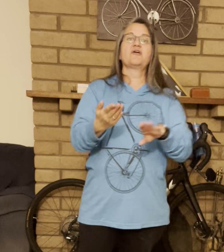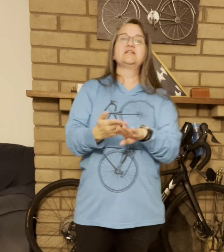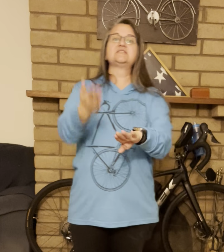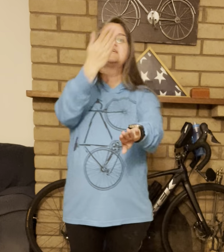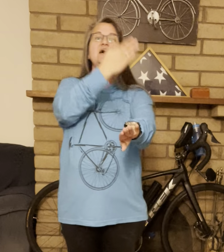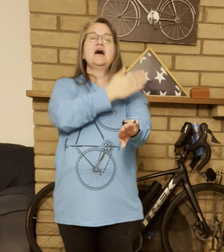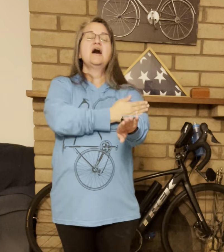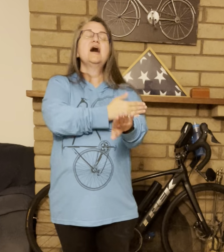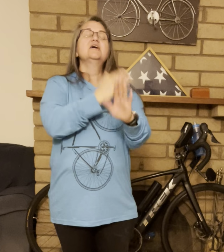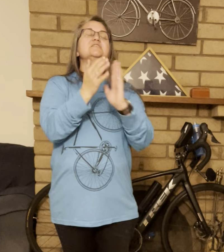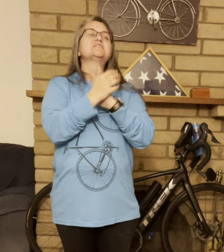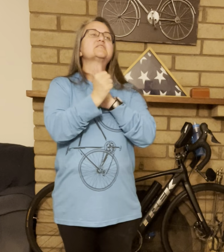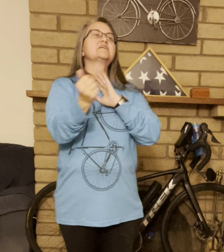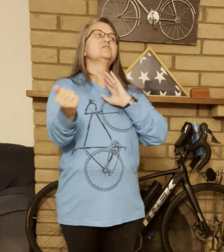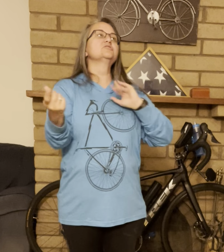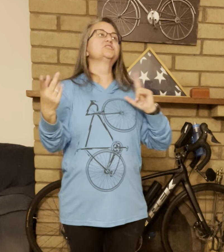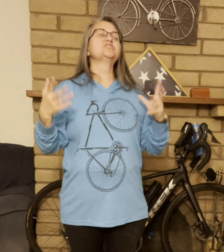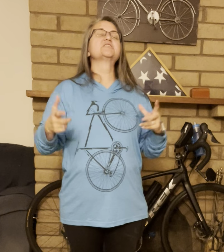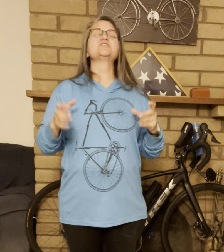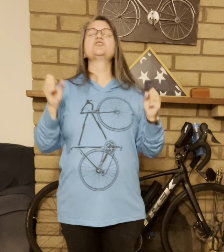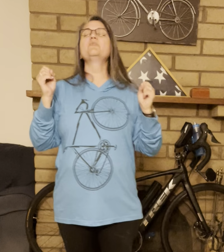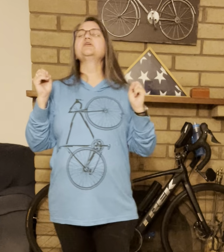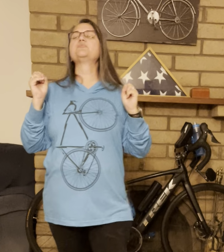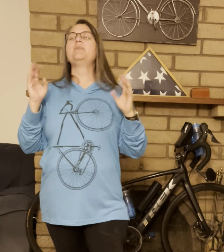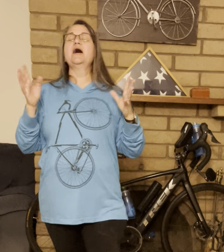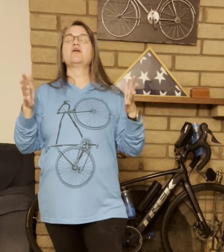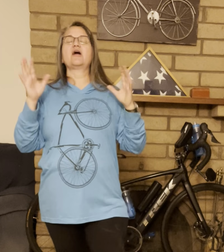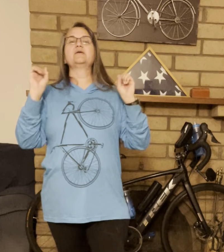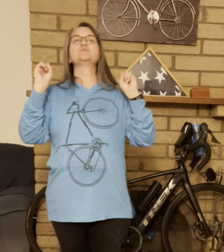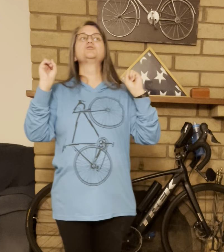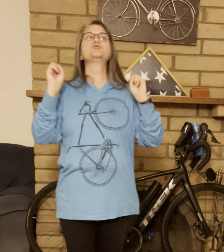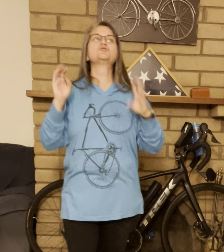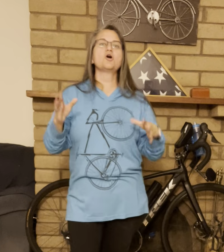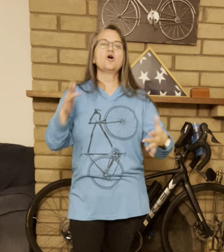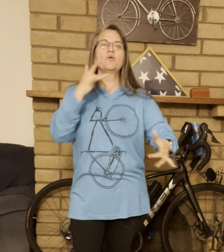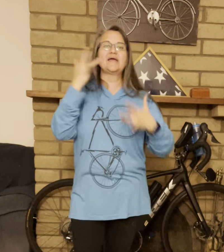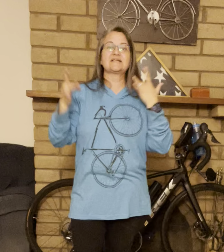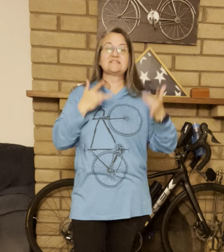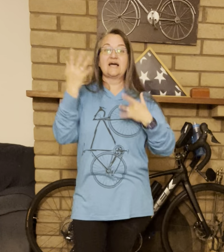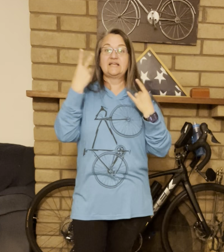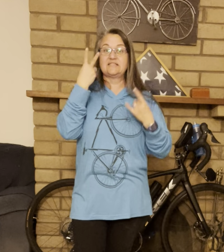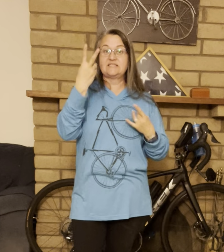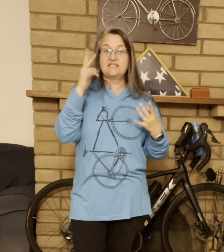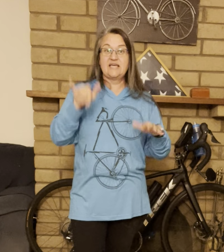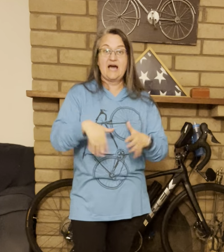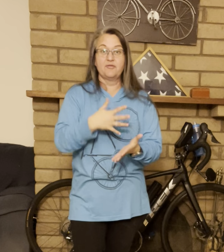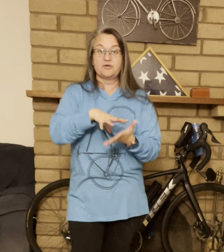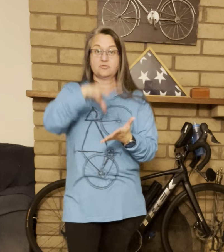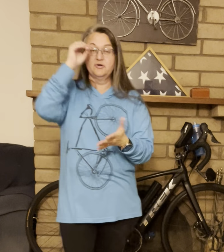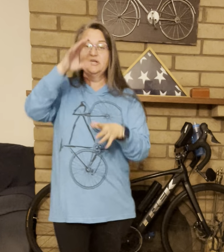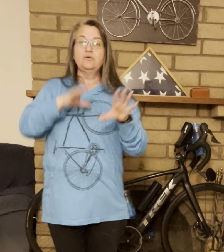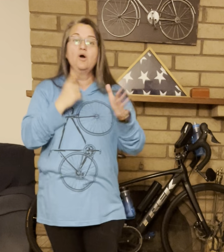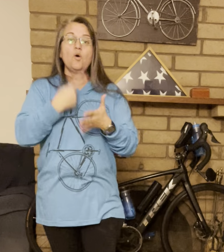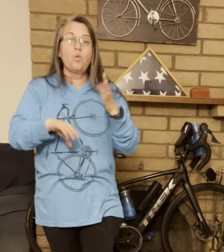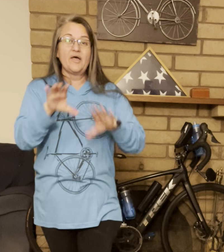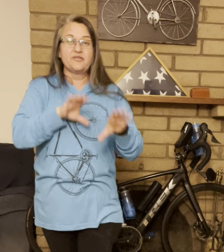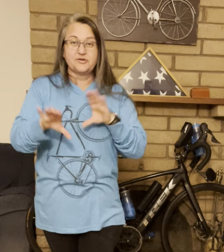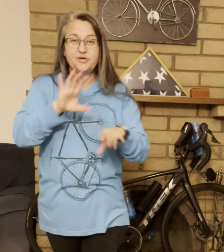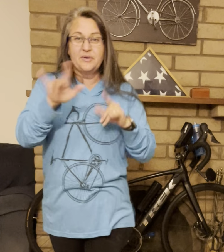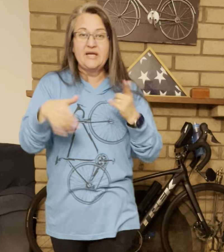friends' skills just get so much better. I am so excited to see how they're learning, what they're doing,